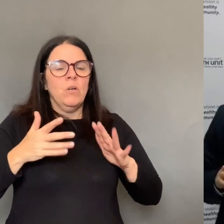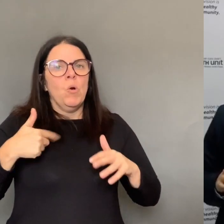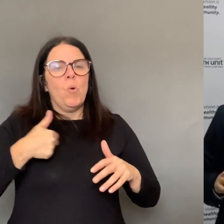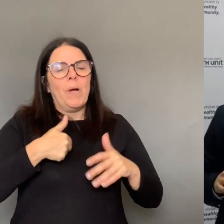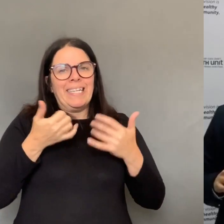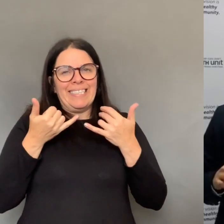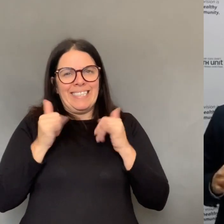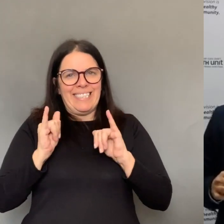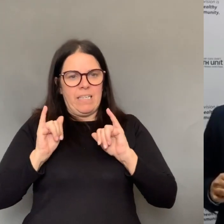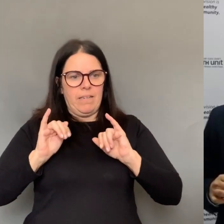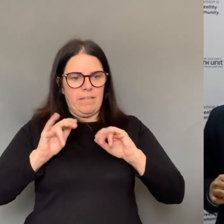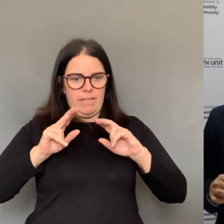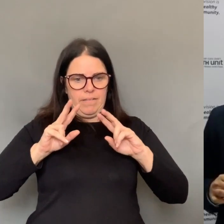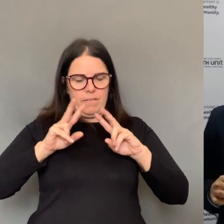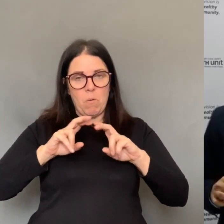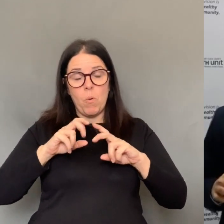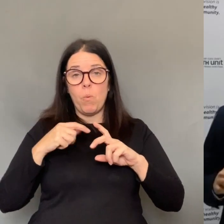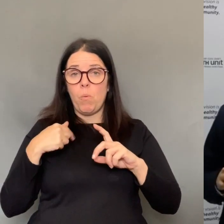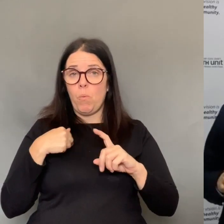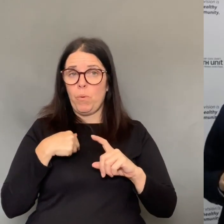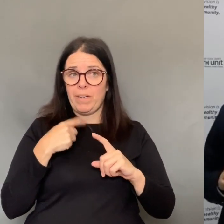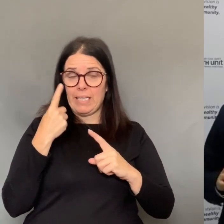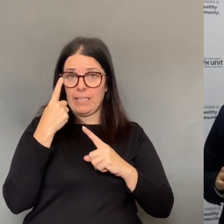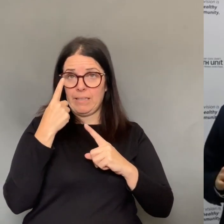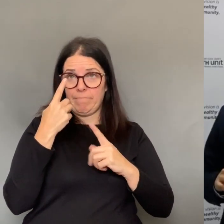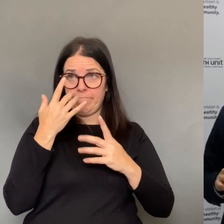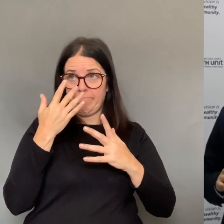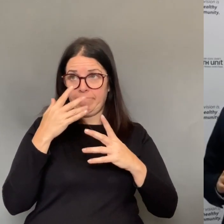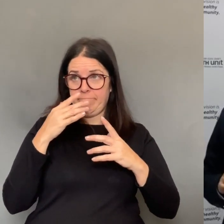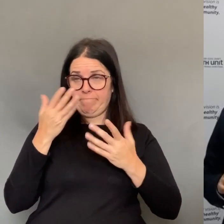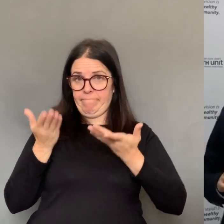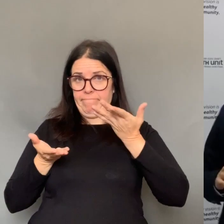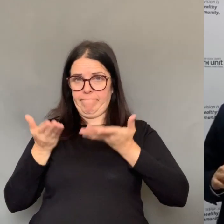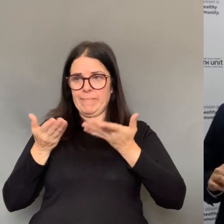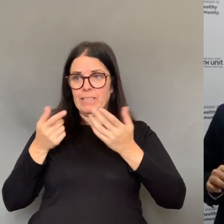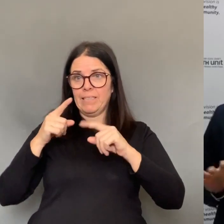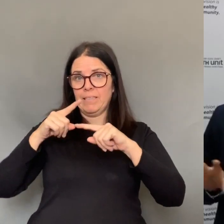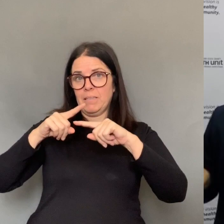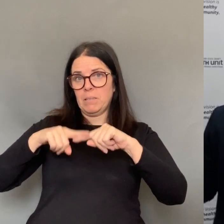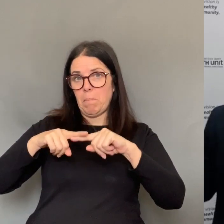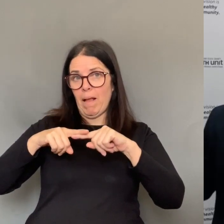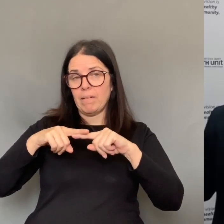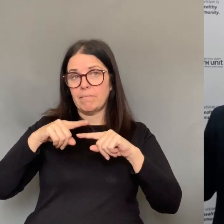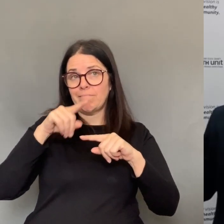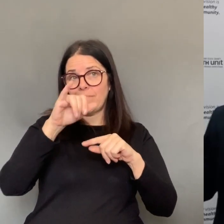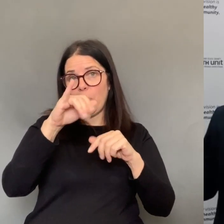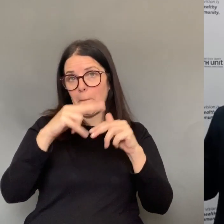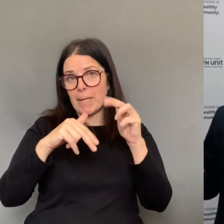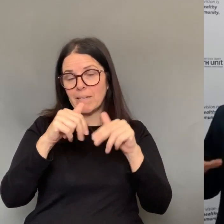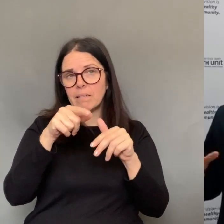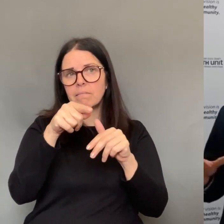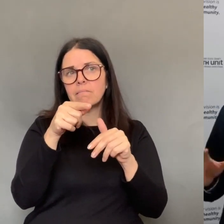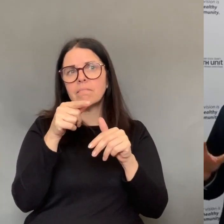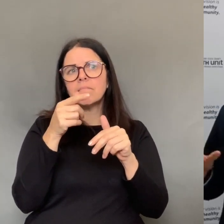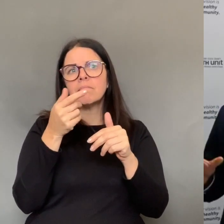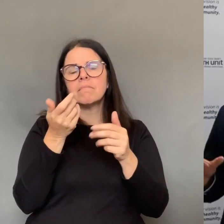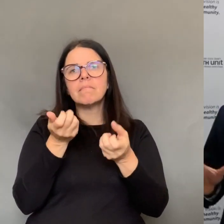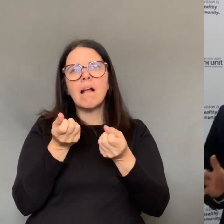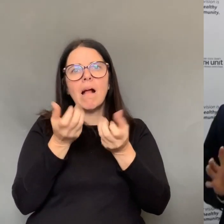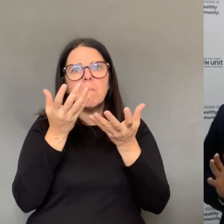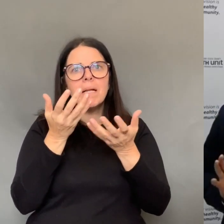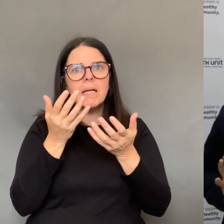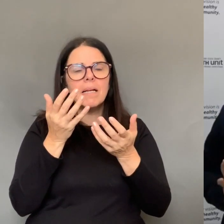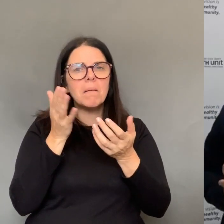how many staff are affected, depending on the facility's ability to cohort these people. And when we're using the word